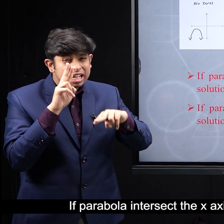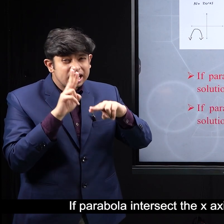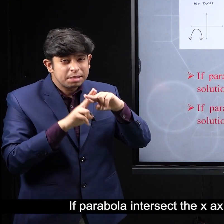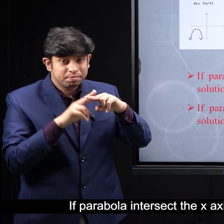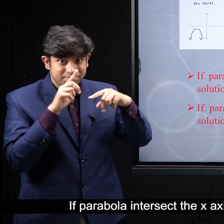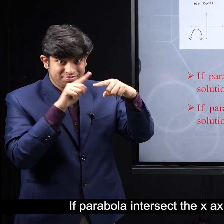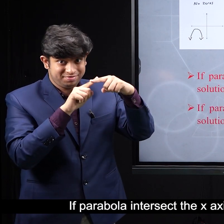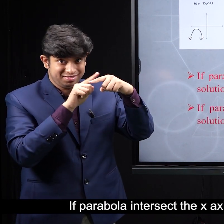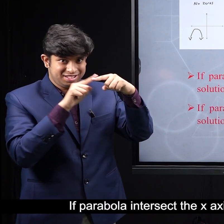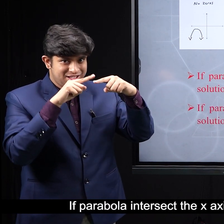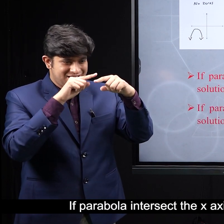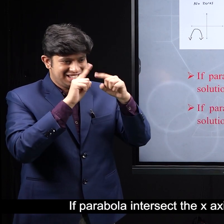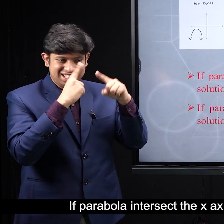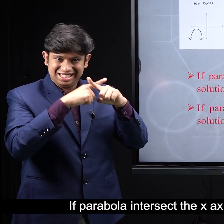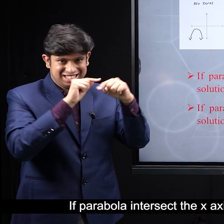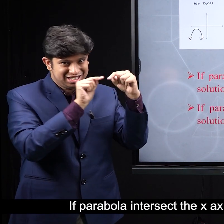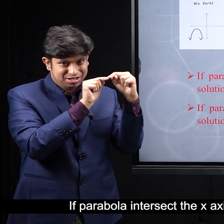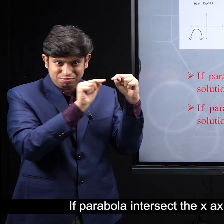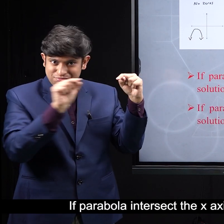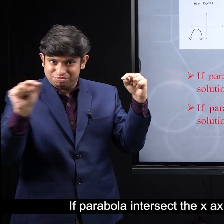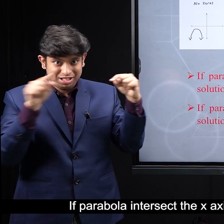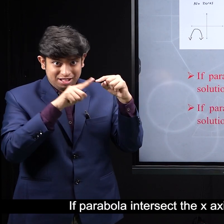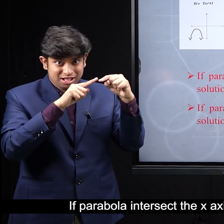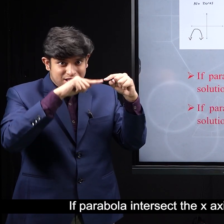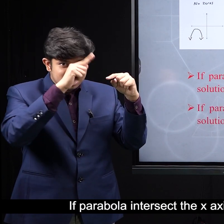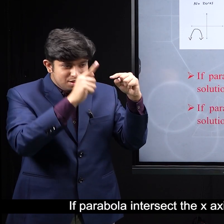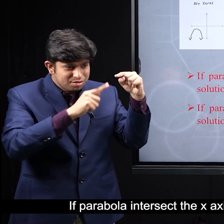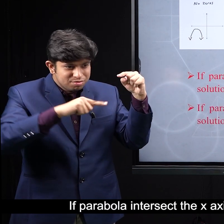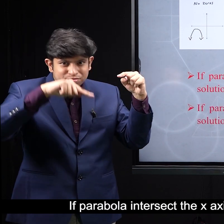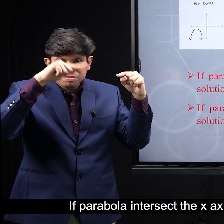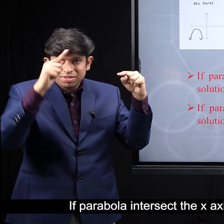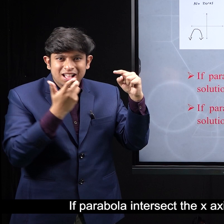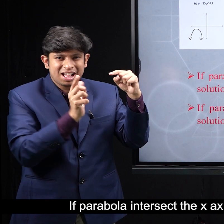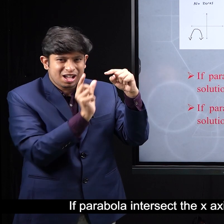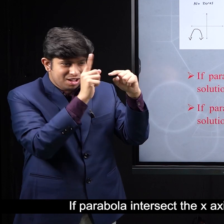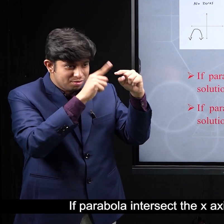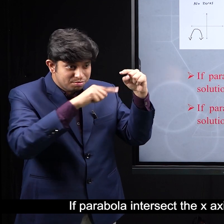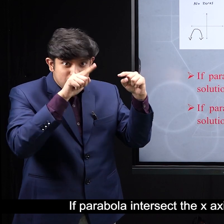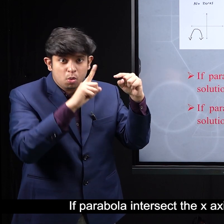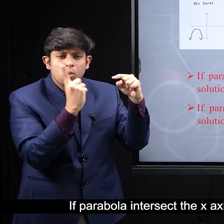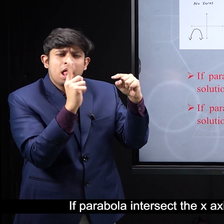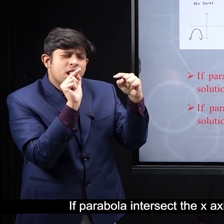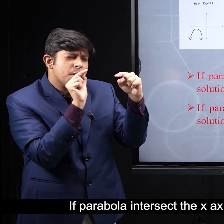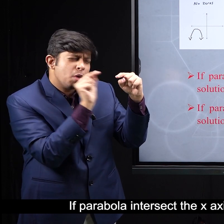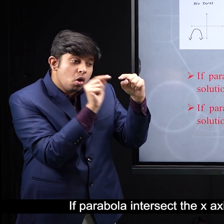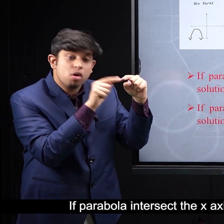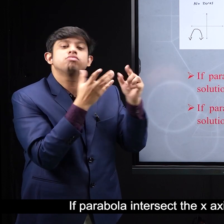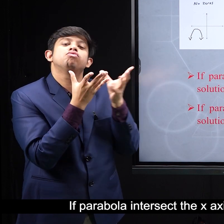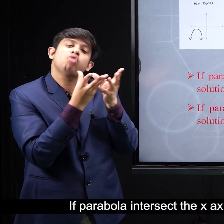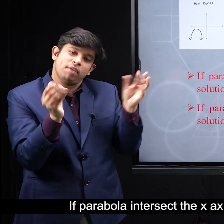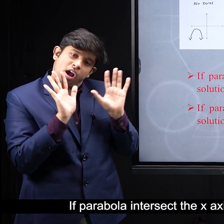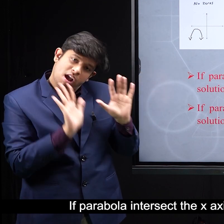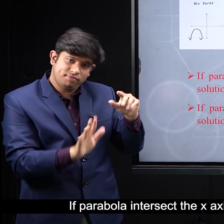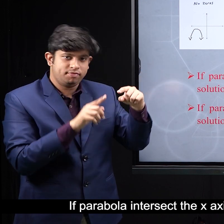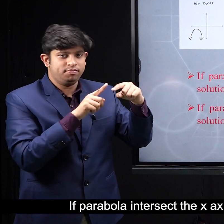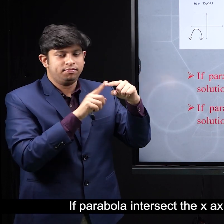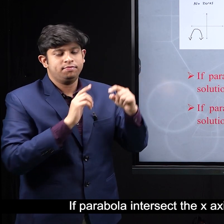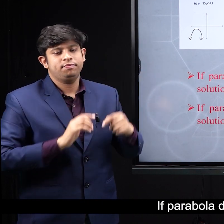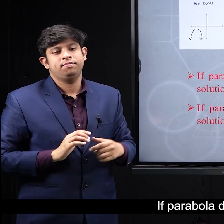If parabola intersect the x axis at 1 point, then exactly 1 solution will exist.